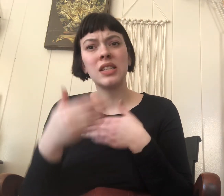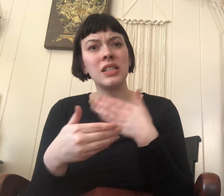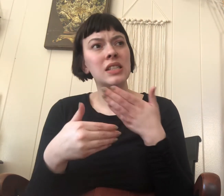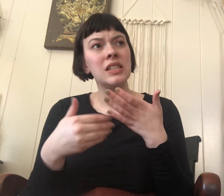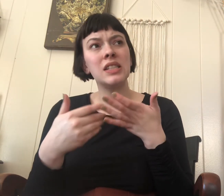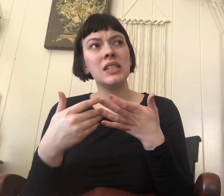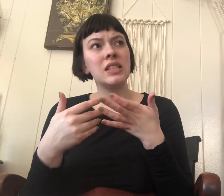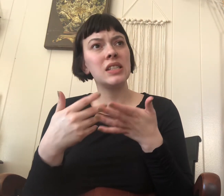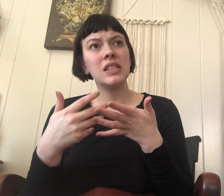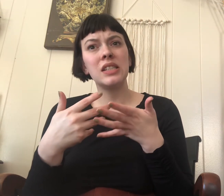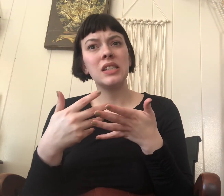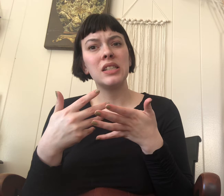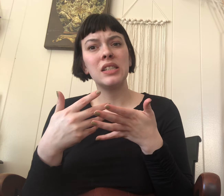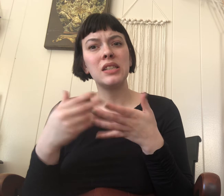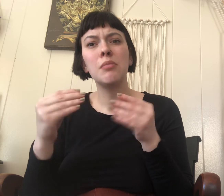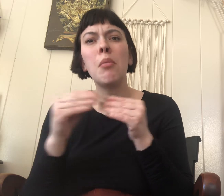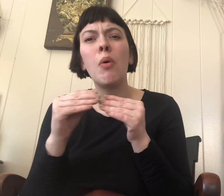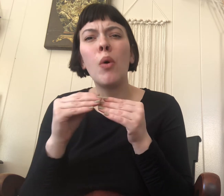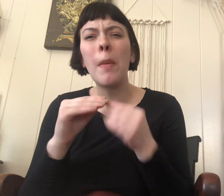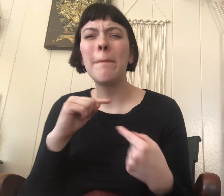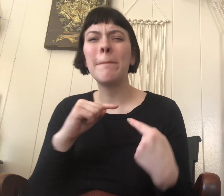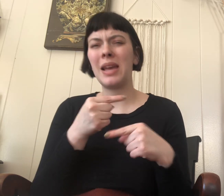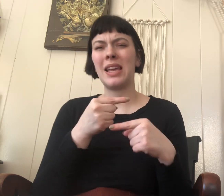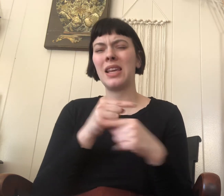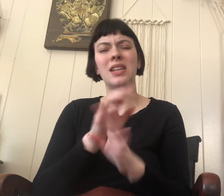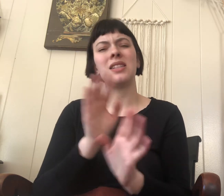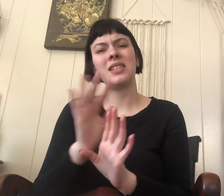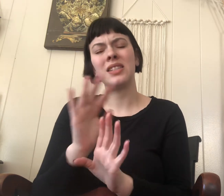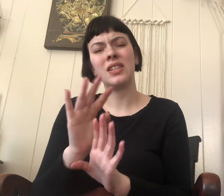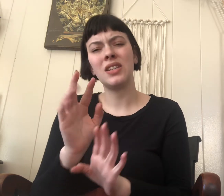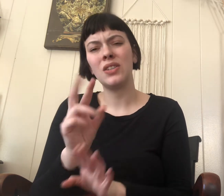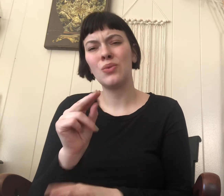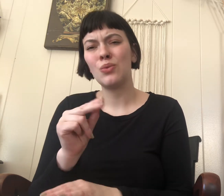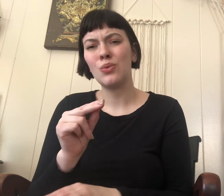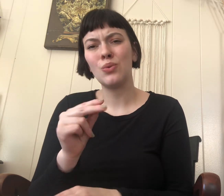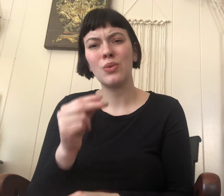a further pain that I never experienced. The